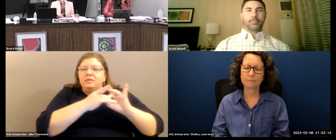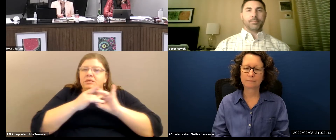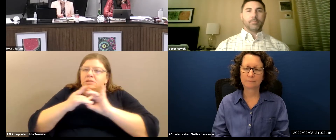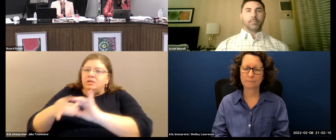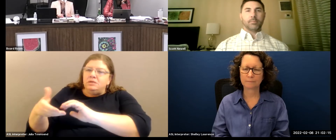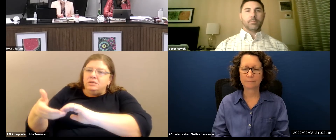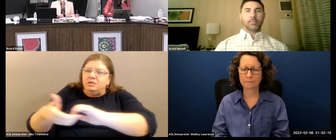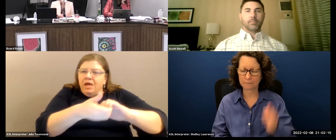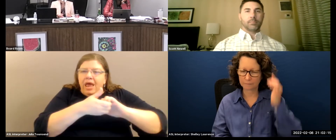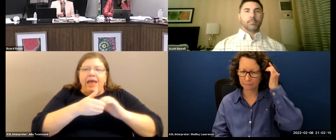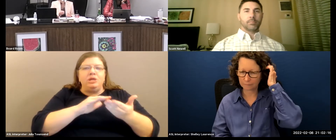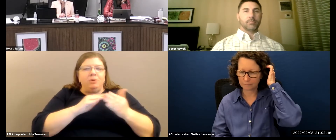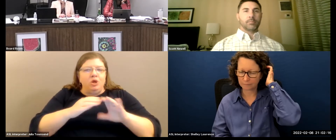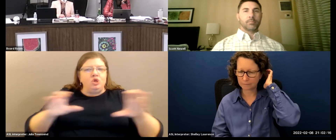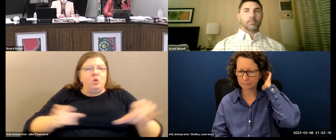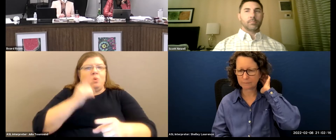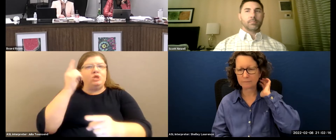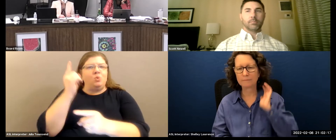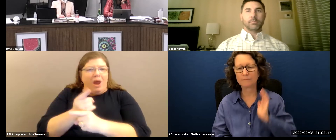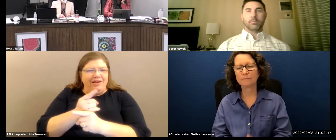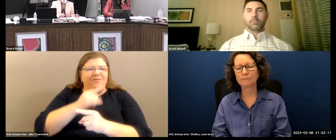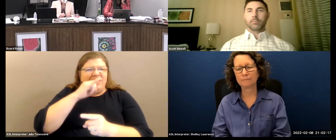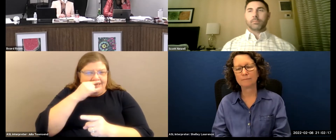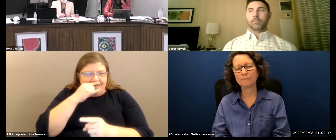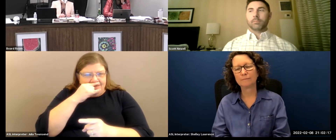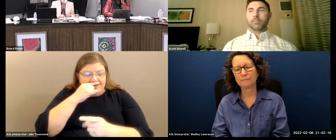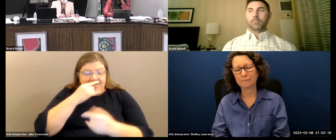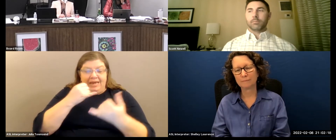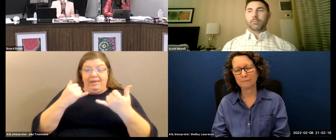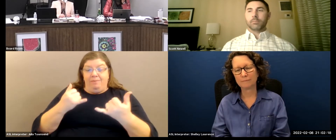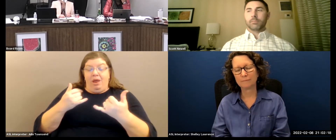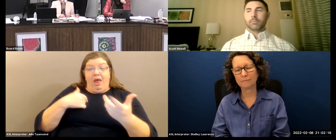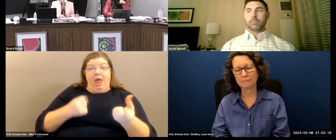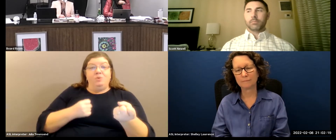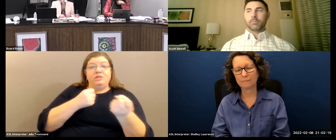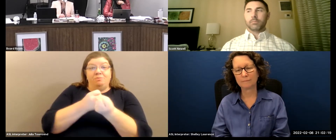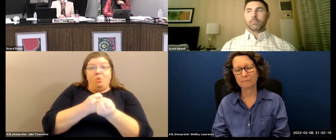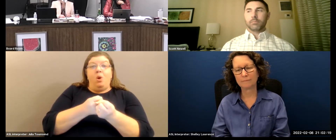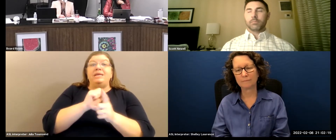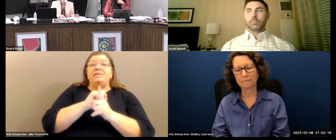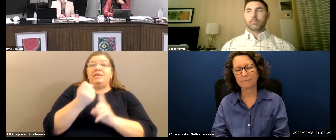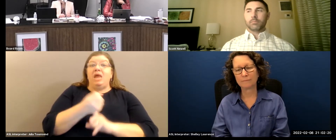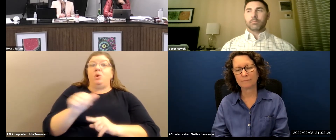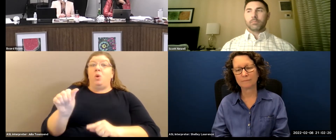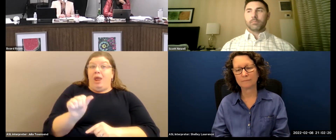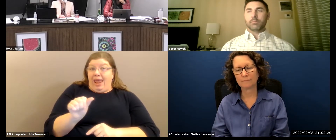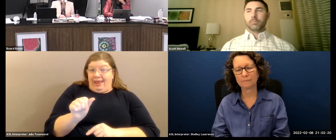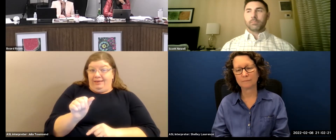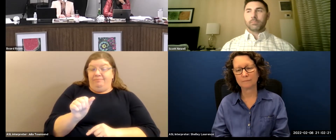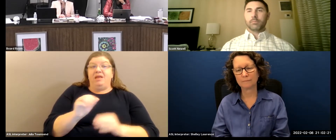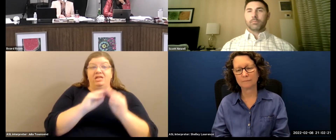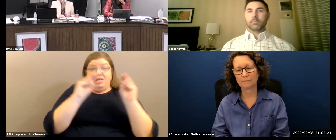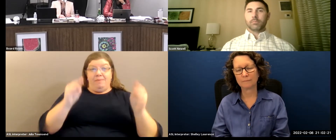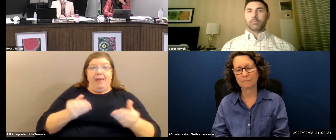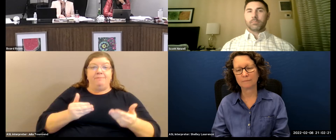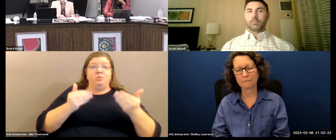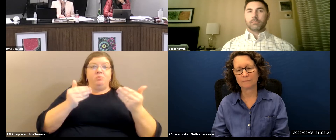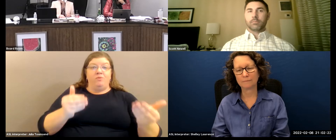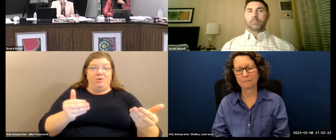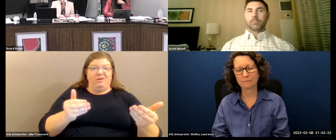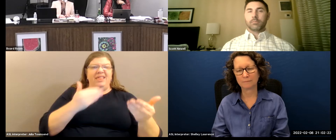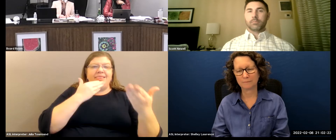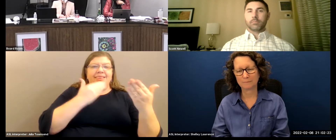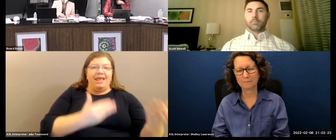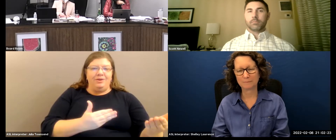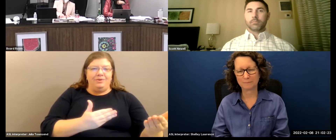for kids. And at this point, I am going to support scenario A as the map to move forward. Thank